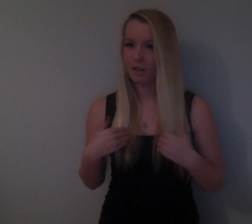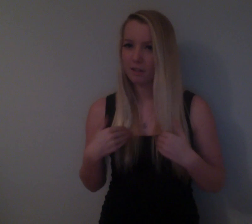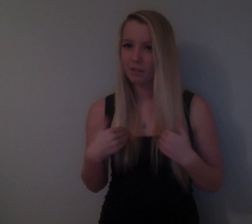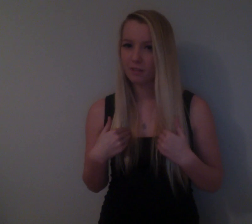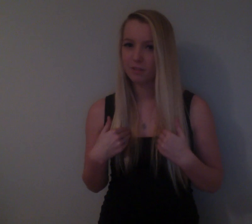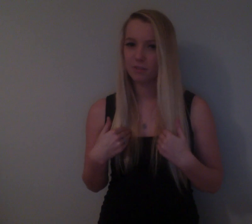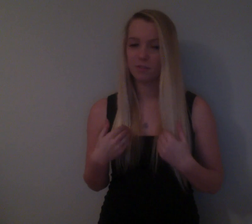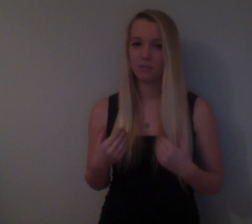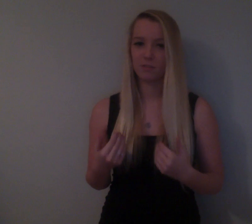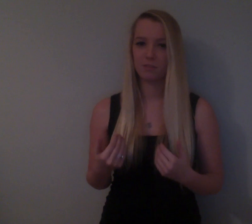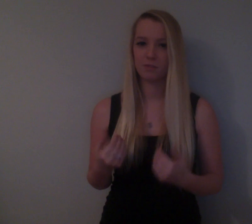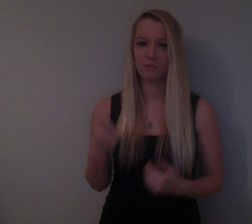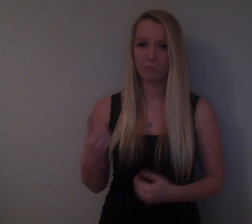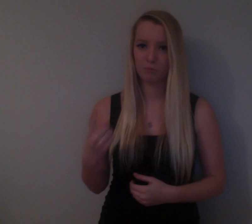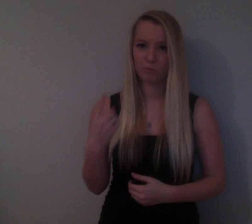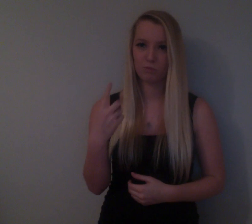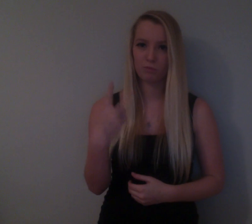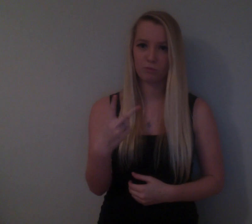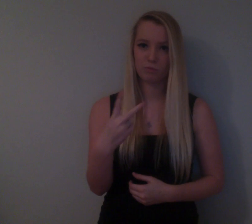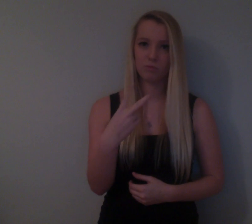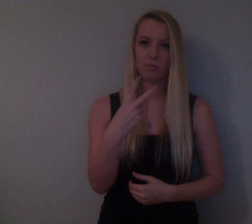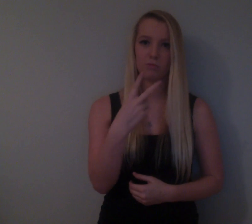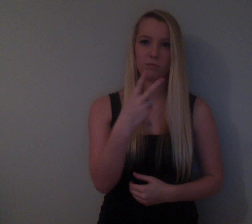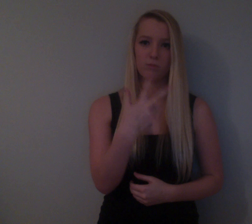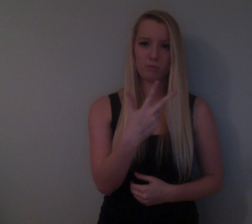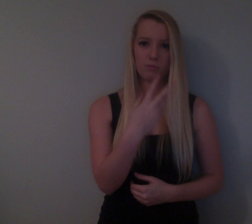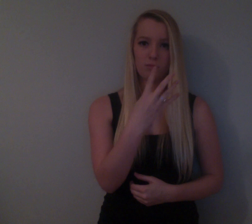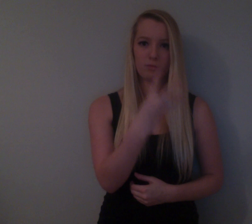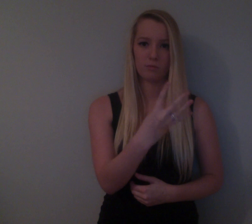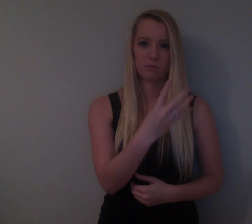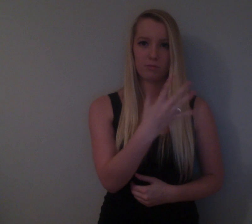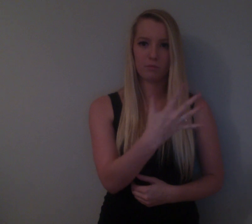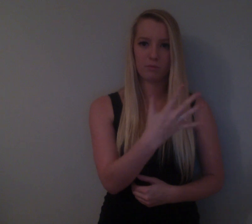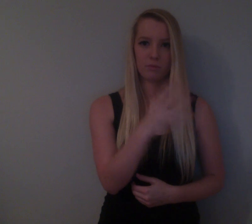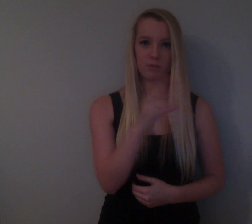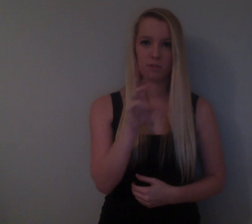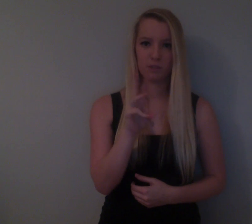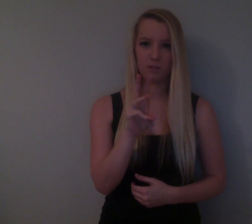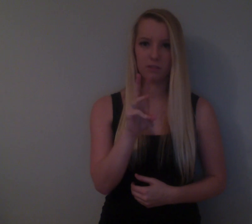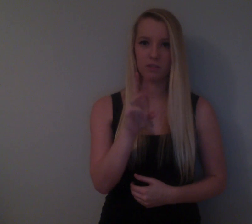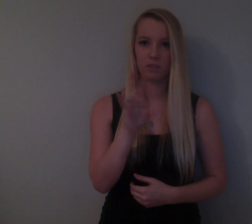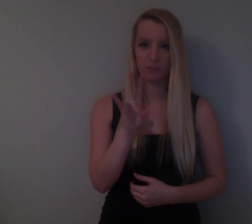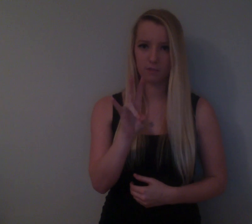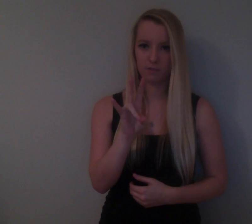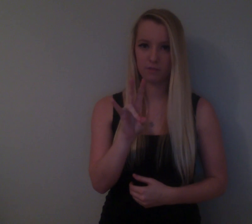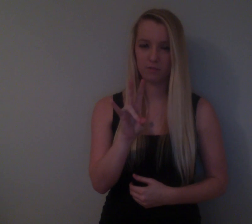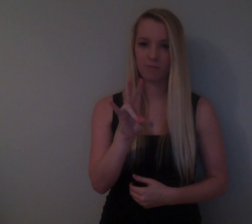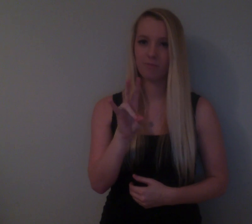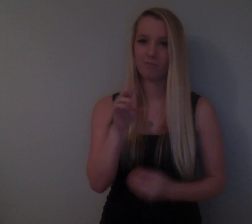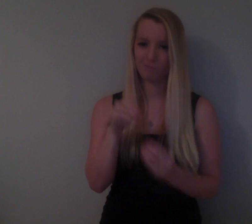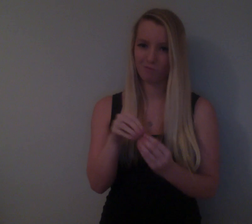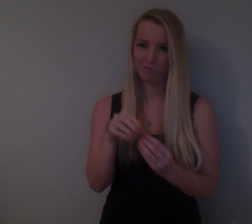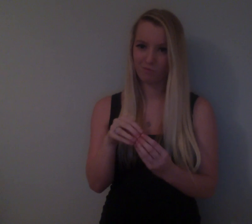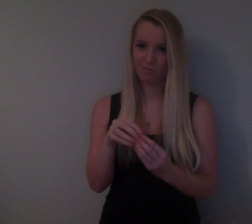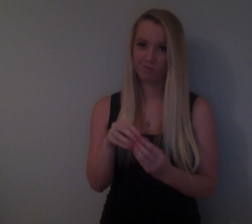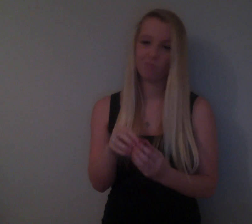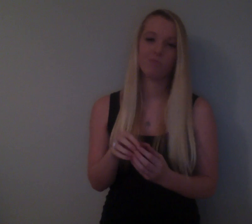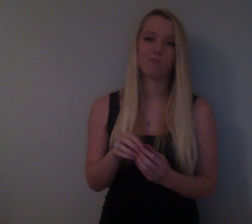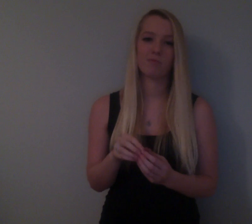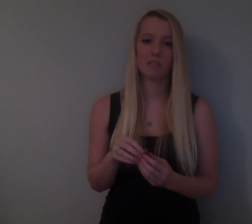That's 1, 2, 3, 4, 5, 6, 7 avocados. So 3 plus 4 is